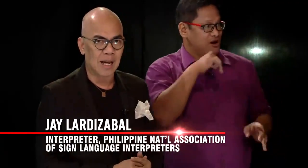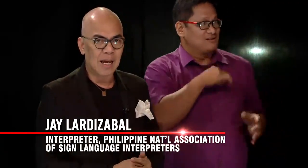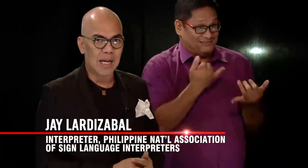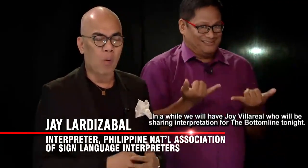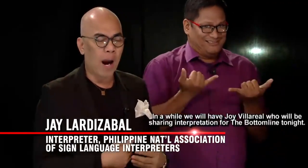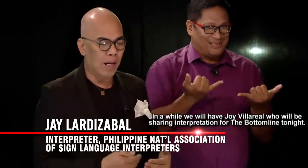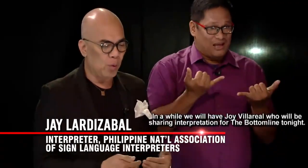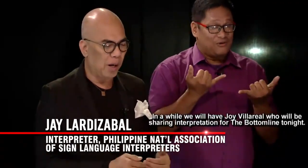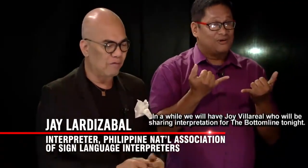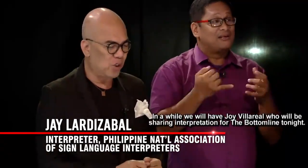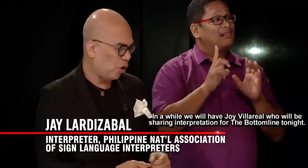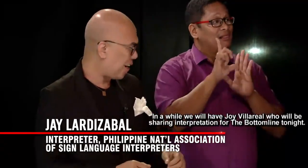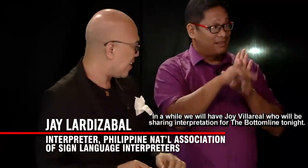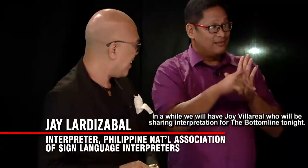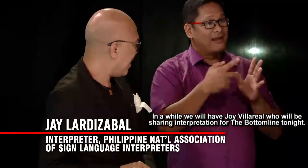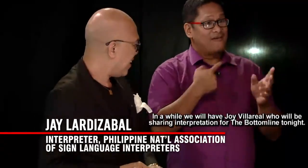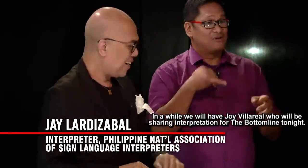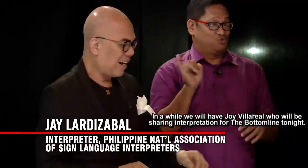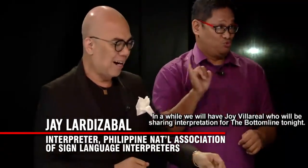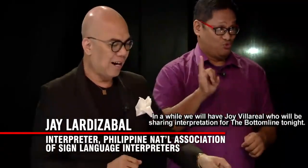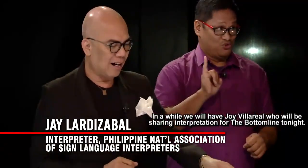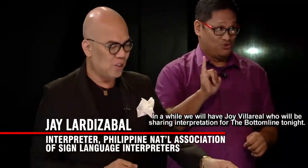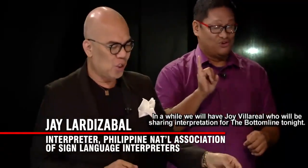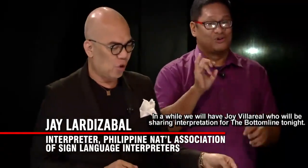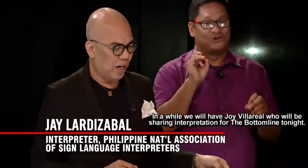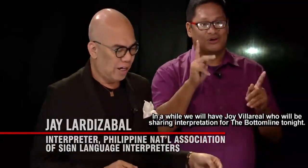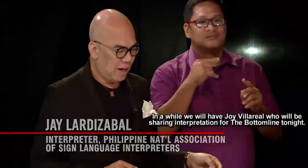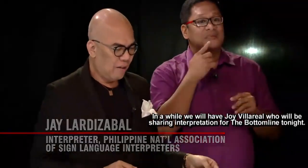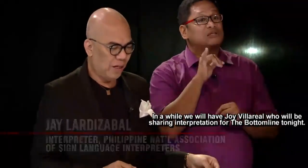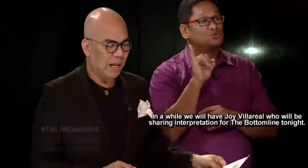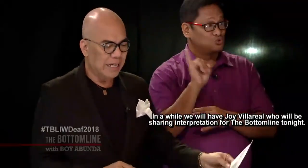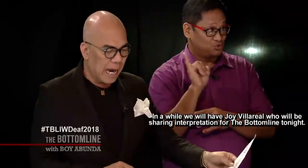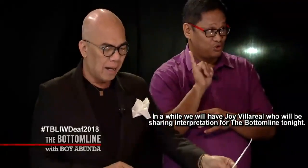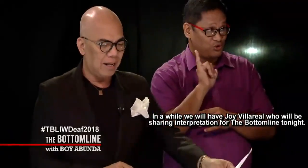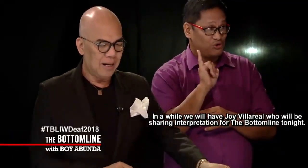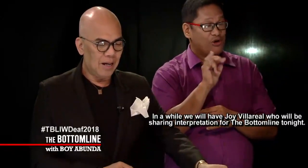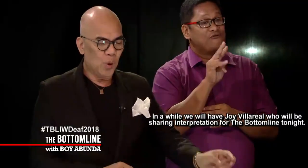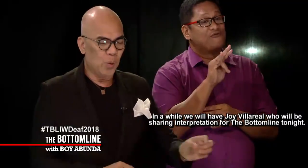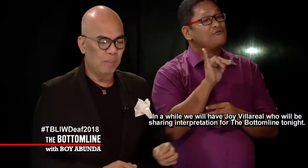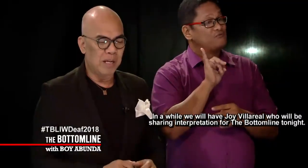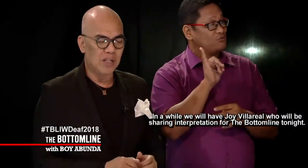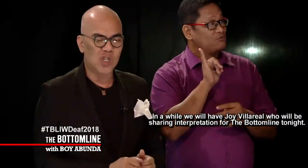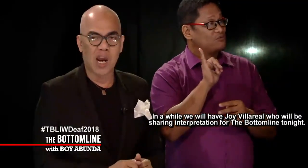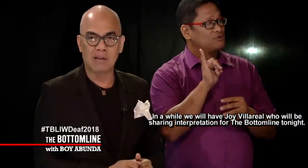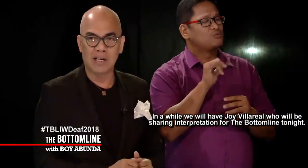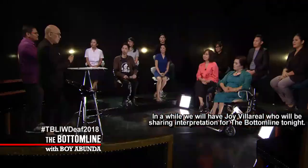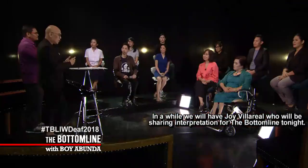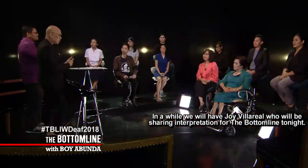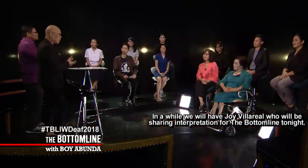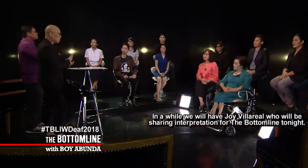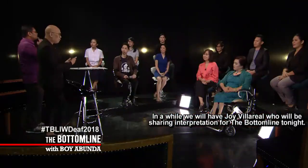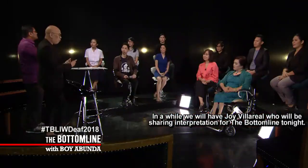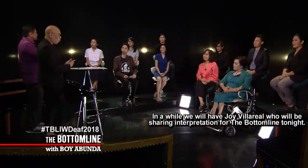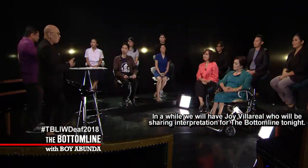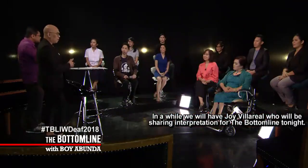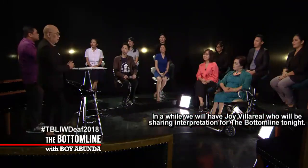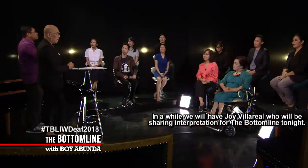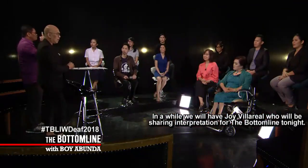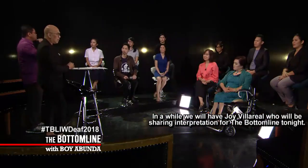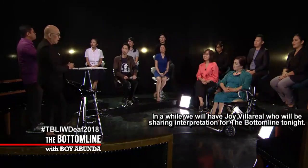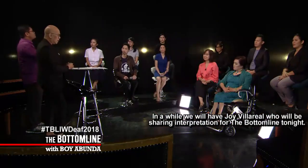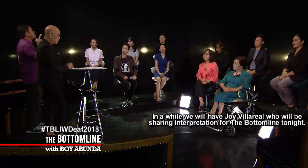tonight. In a while, we will have Joy. Joy Villarreal, who will be sharing interpretation for